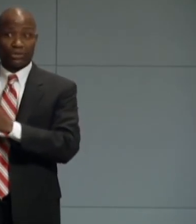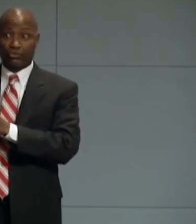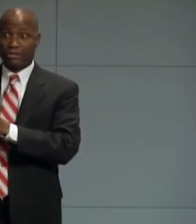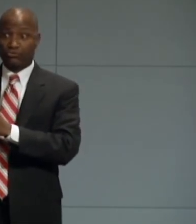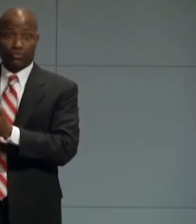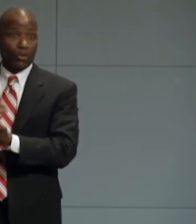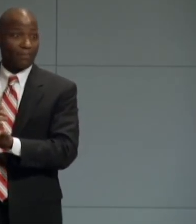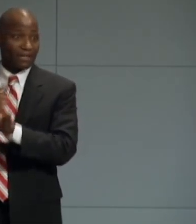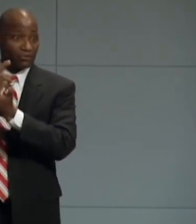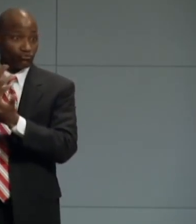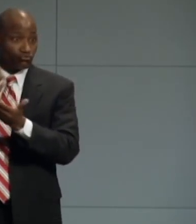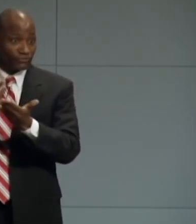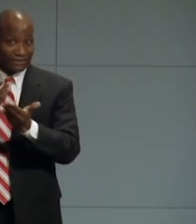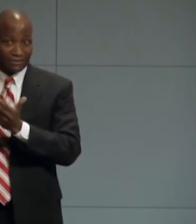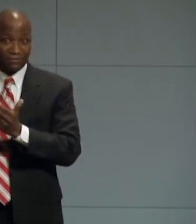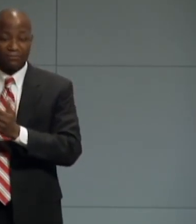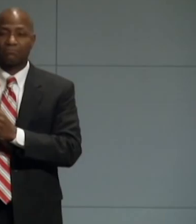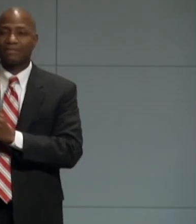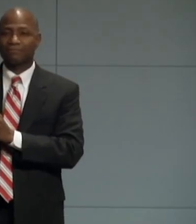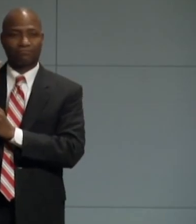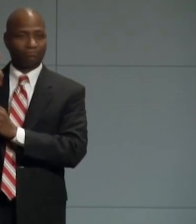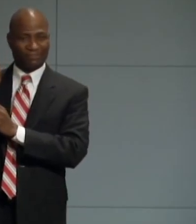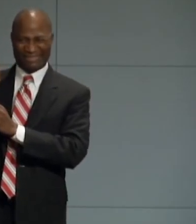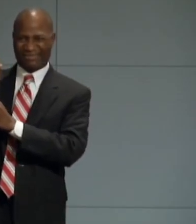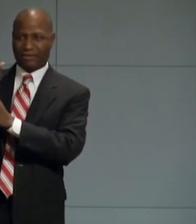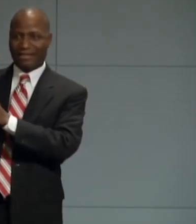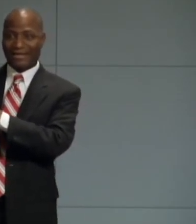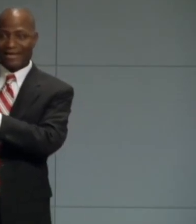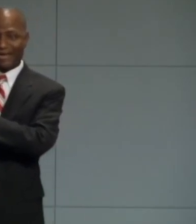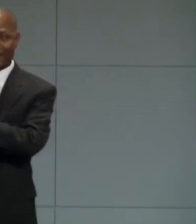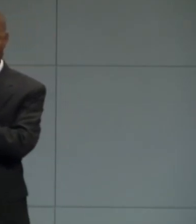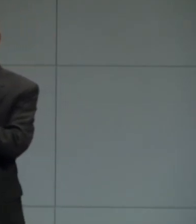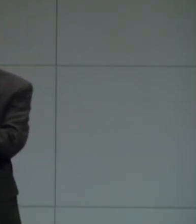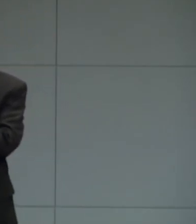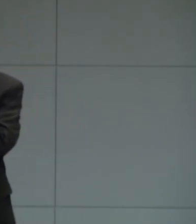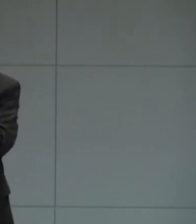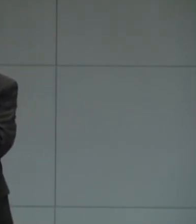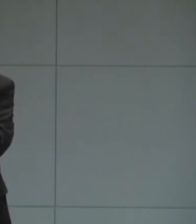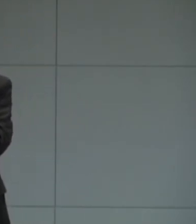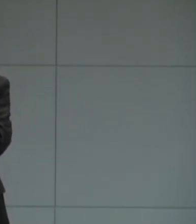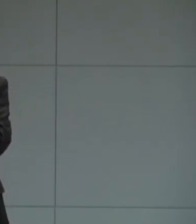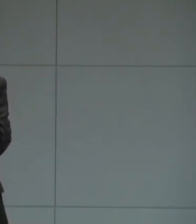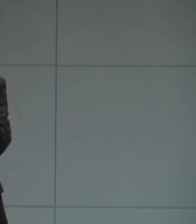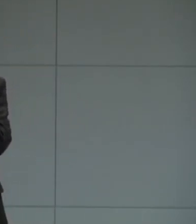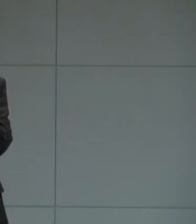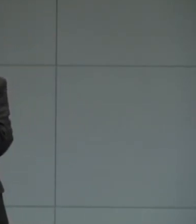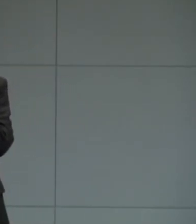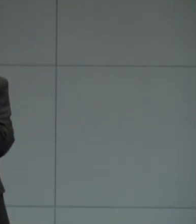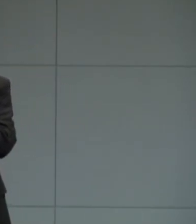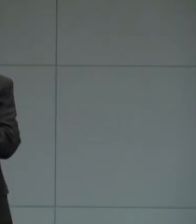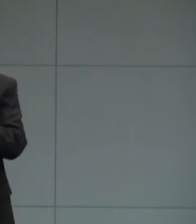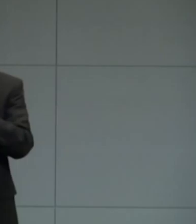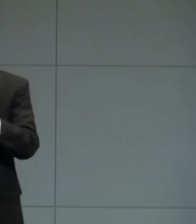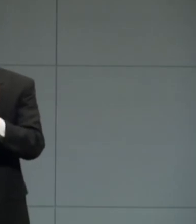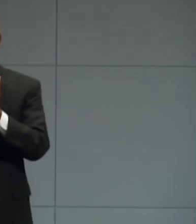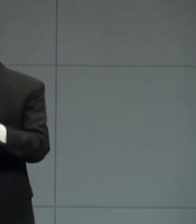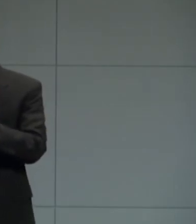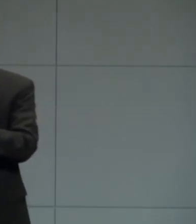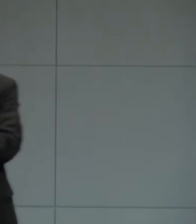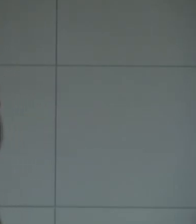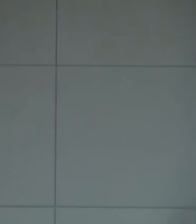Wise's presentation is one example of us learning those uncharted, undiscovered areas that we're still learning